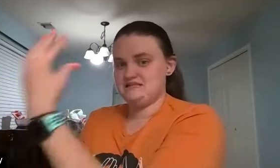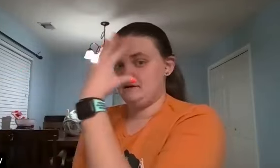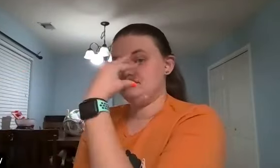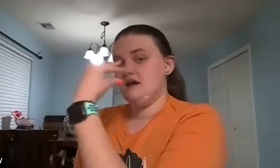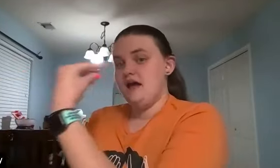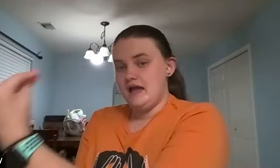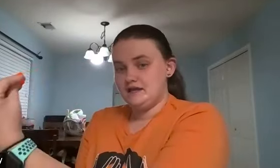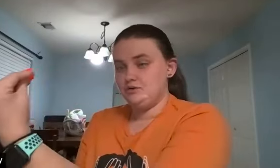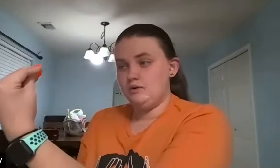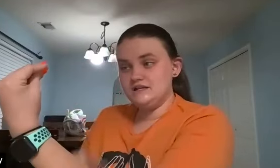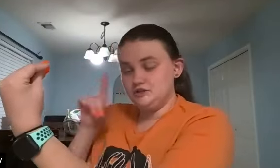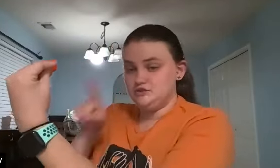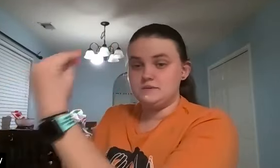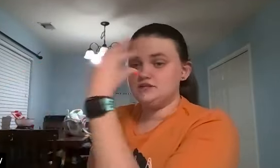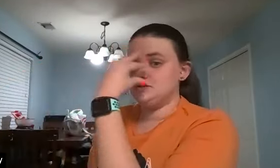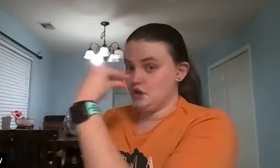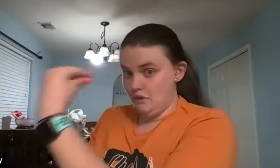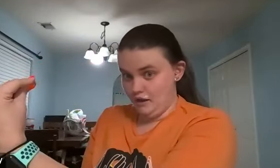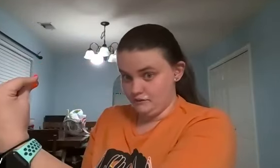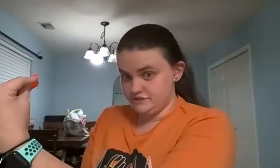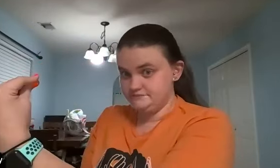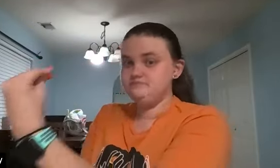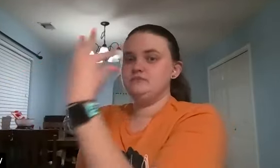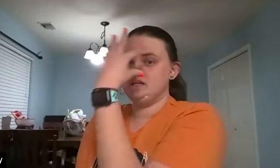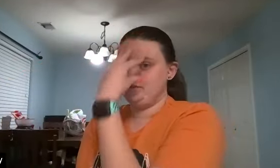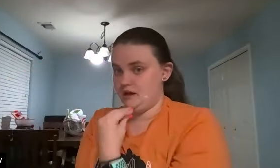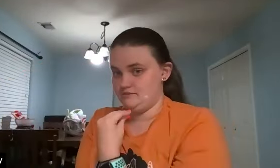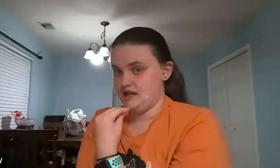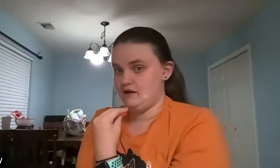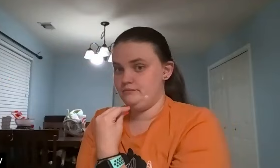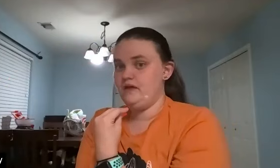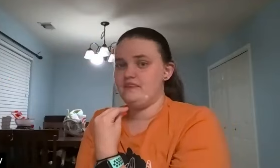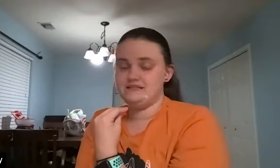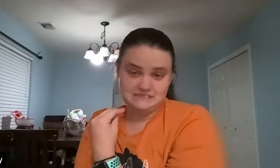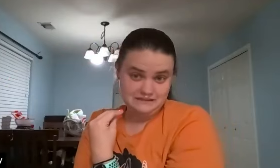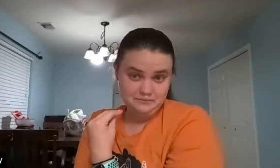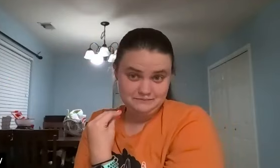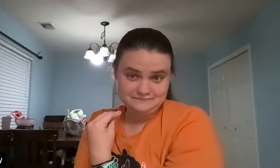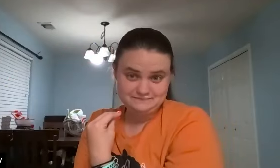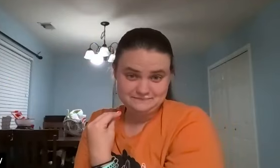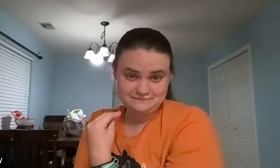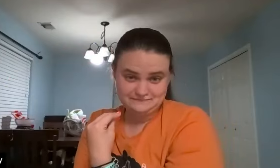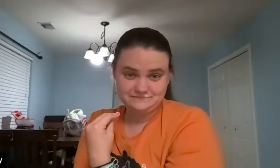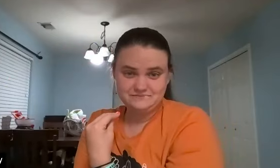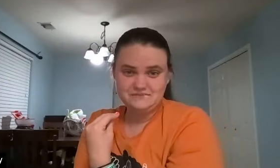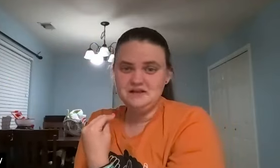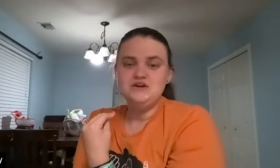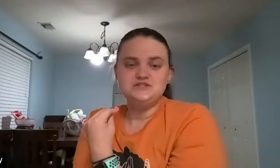snout. And you do want to make sure you go out, because if you come down, that's sleep. So